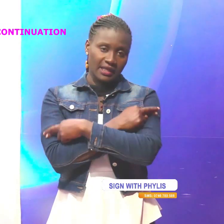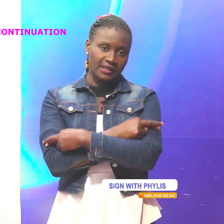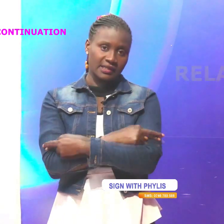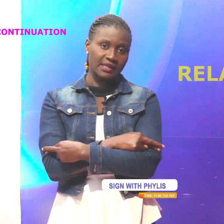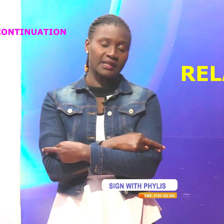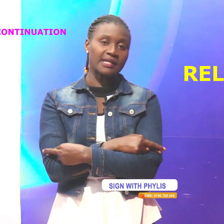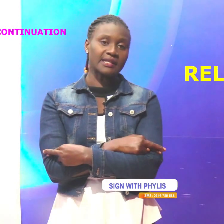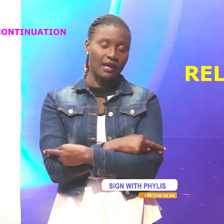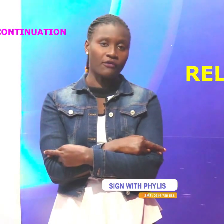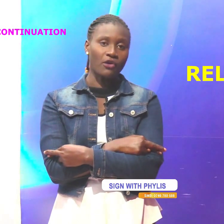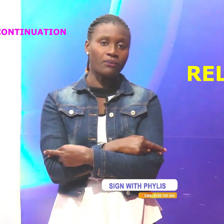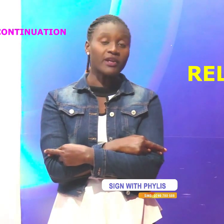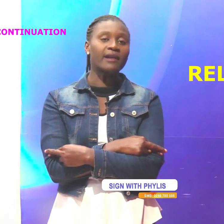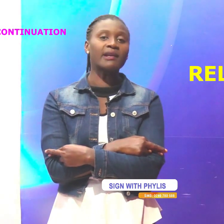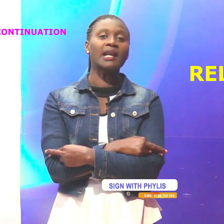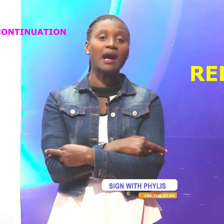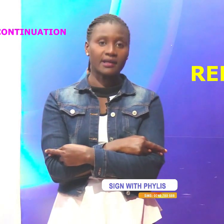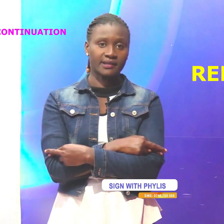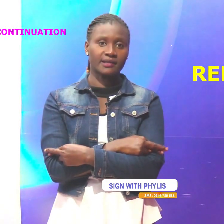This is the sign for relax, okay?